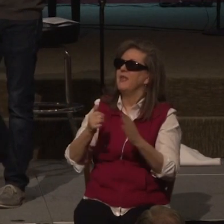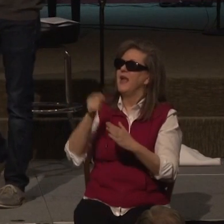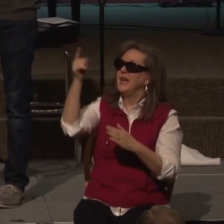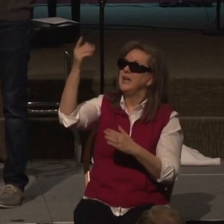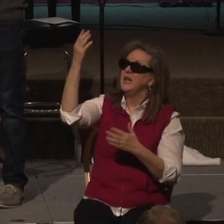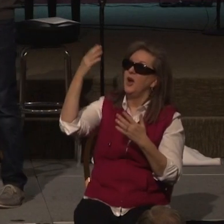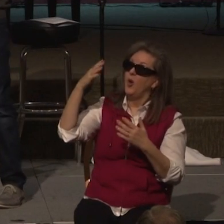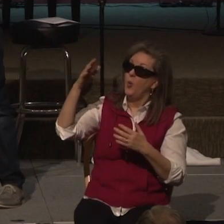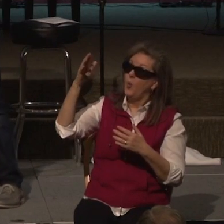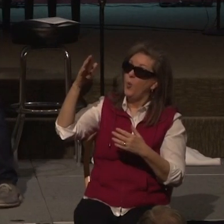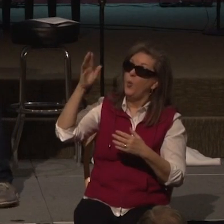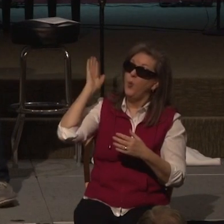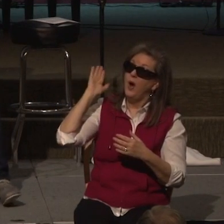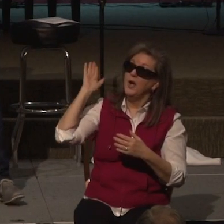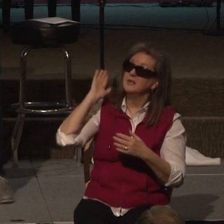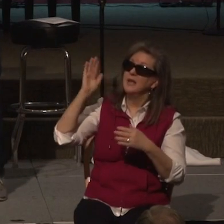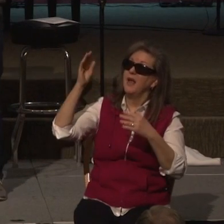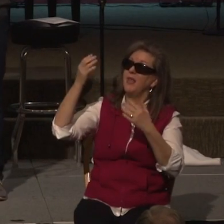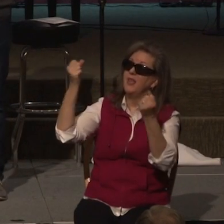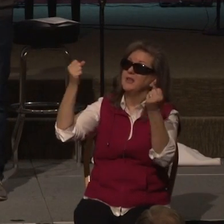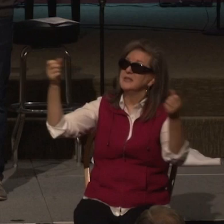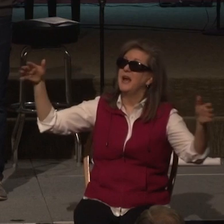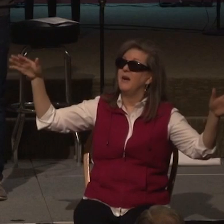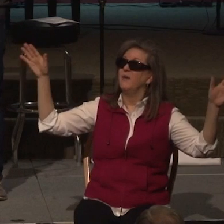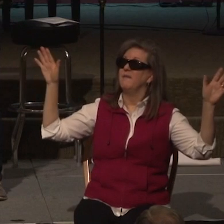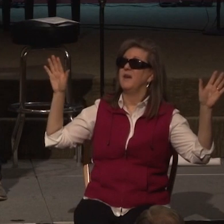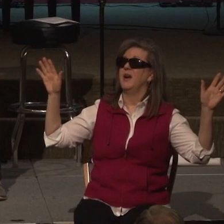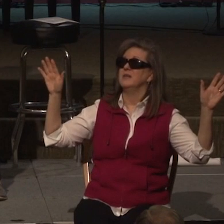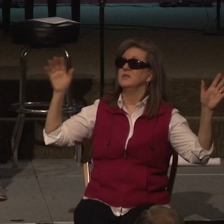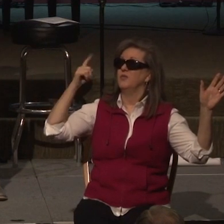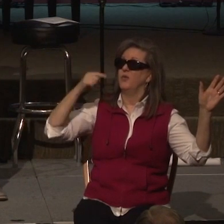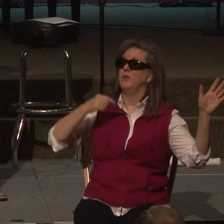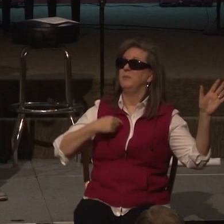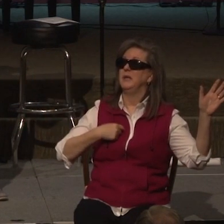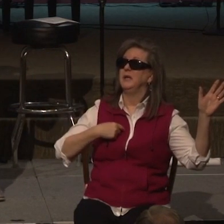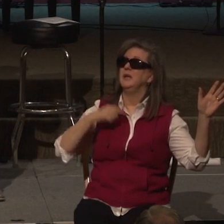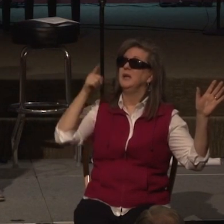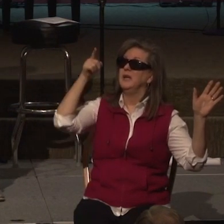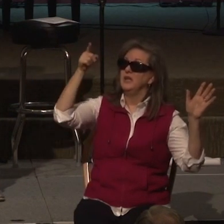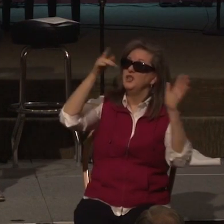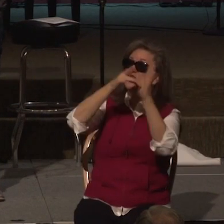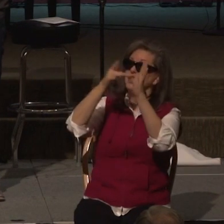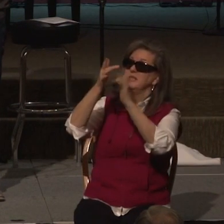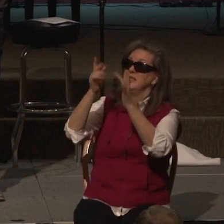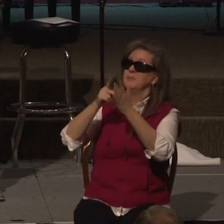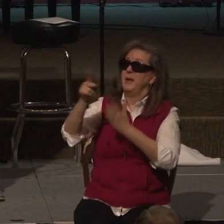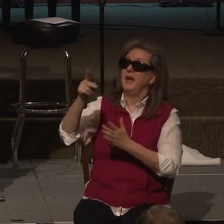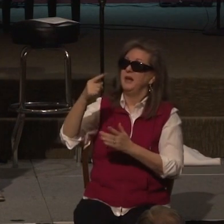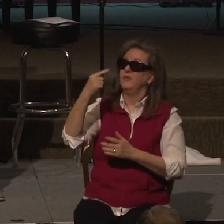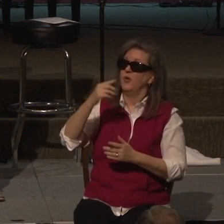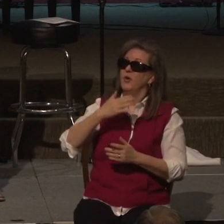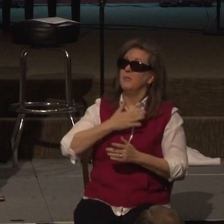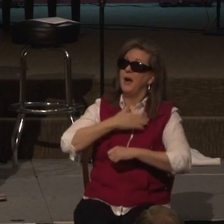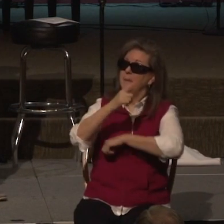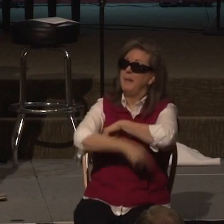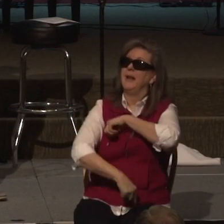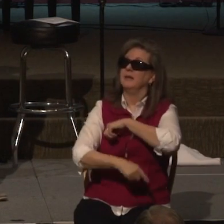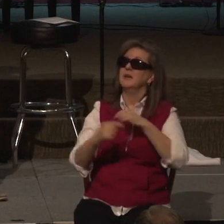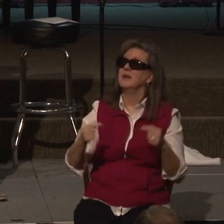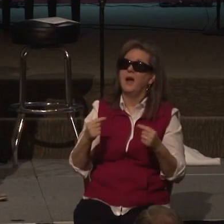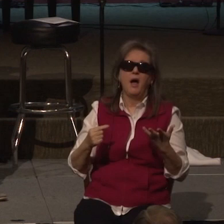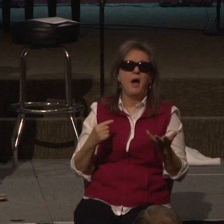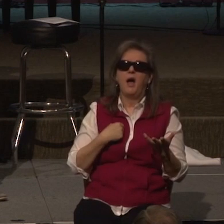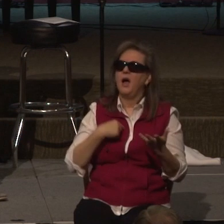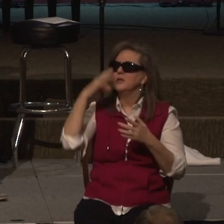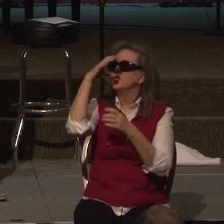the sacrifice on my behalf. He paid the penalty for my sin, and I ate that up.